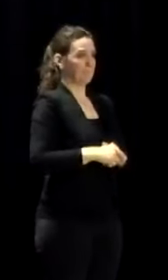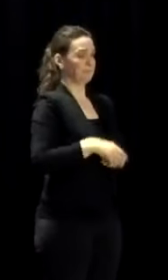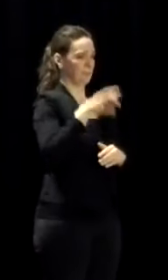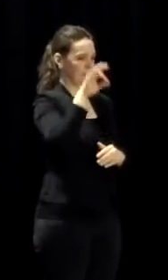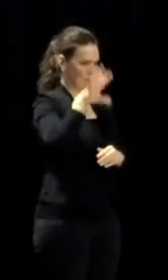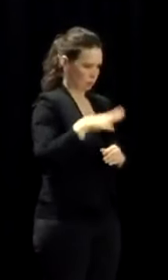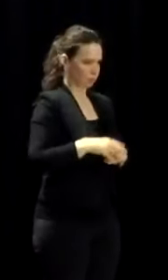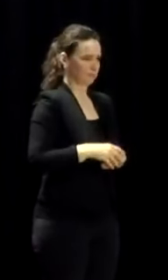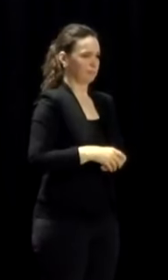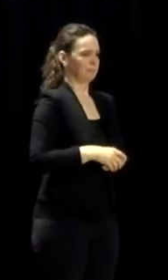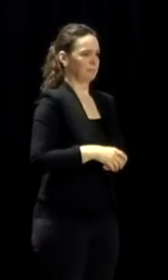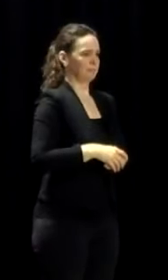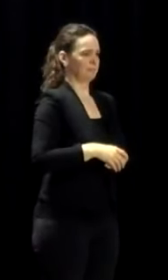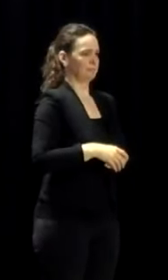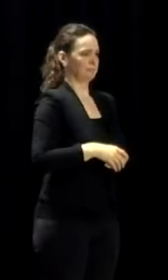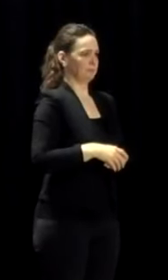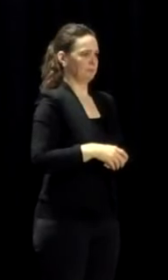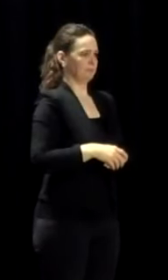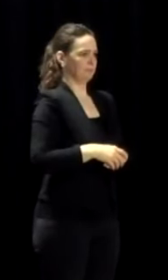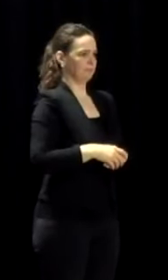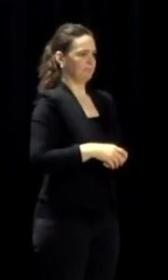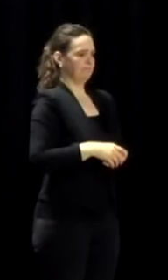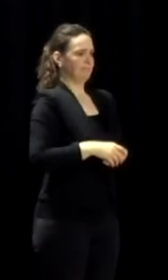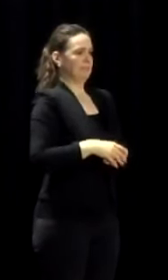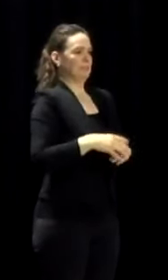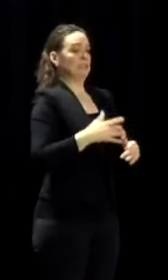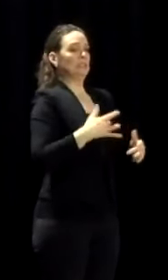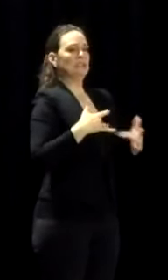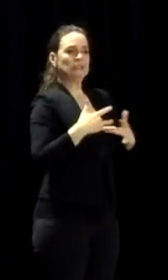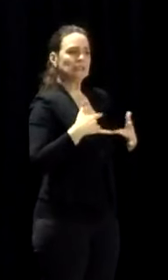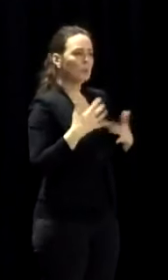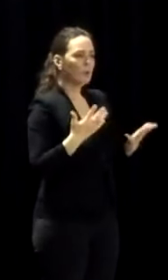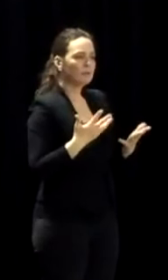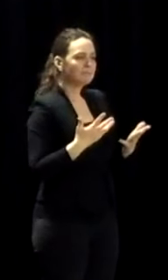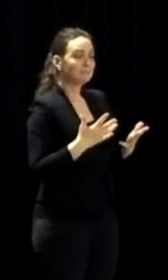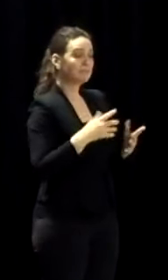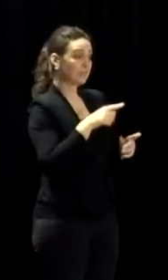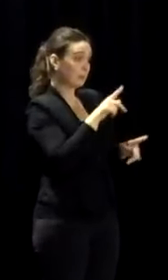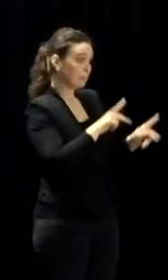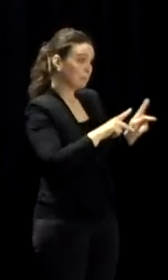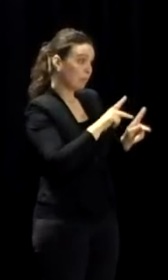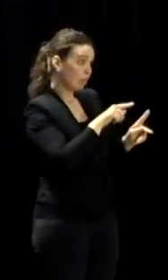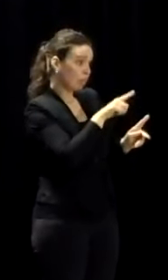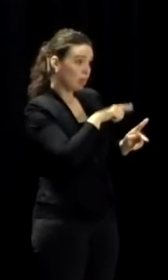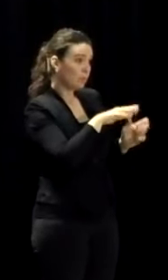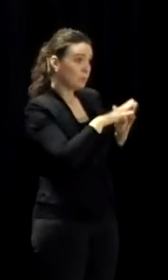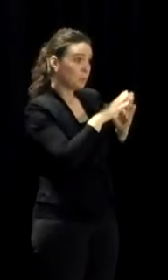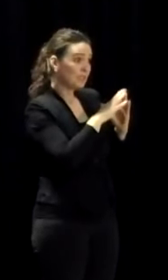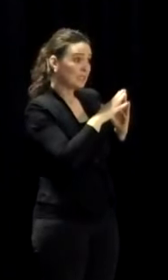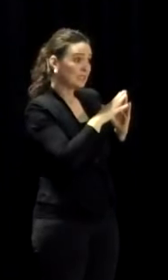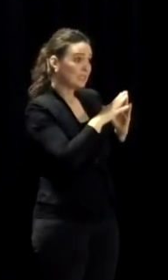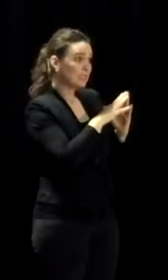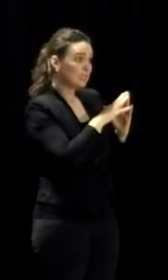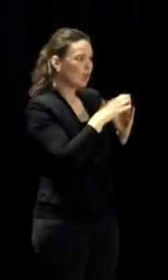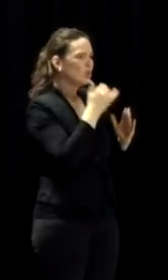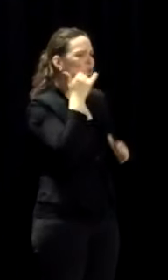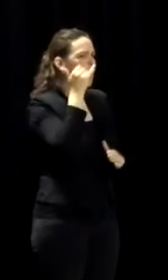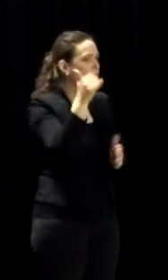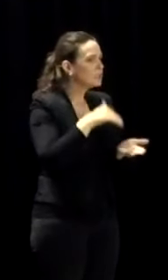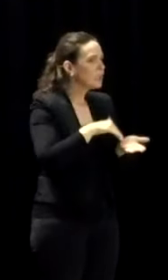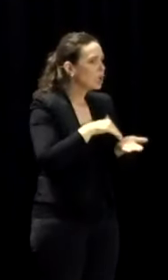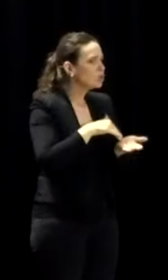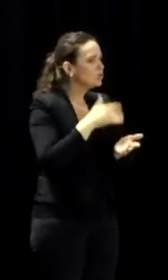Hi, Tim. Just concerned about making sure that people do get tested. If you have to go call your doctor, call your doctor. If you need